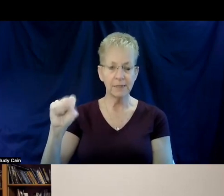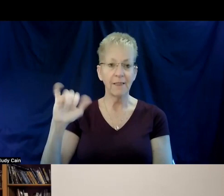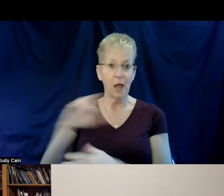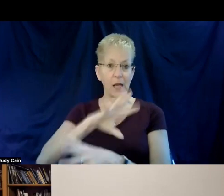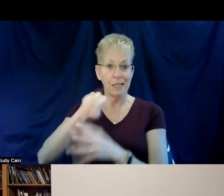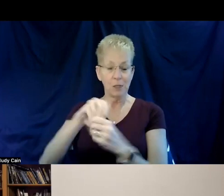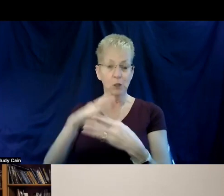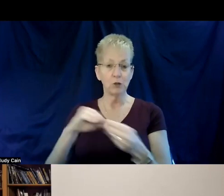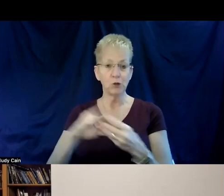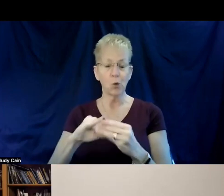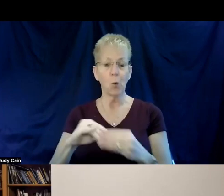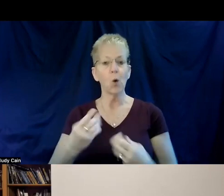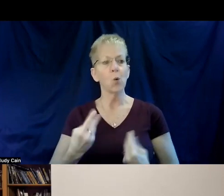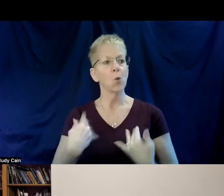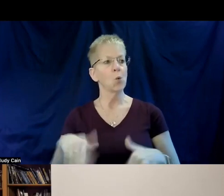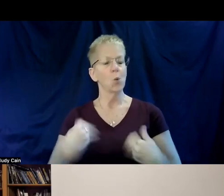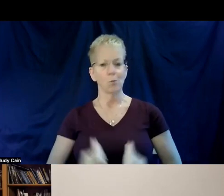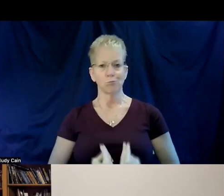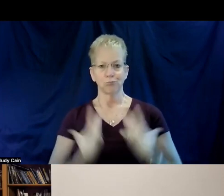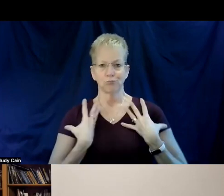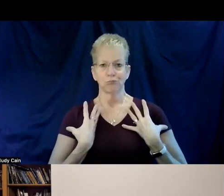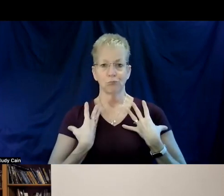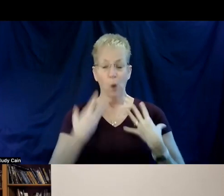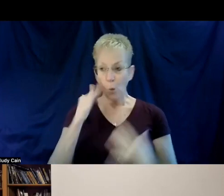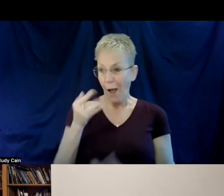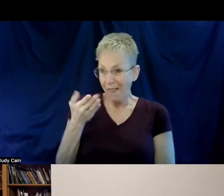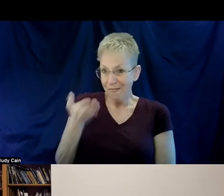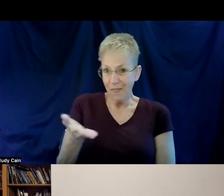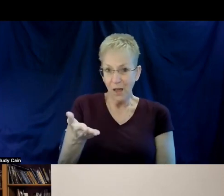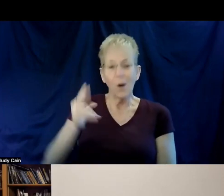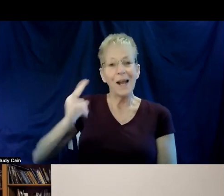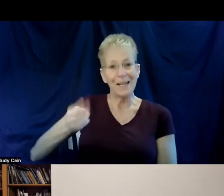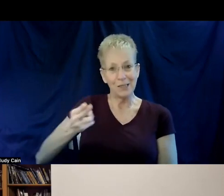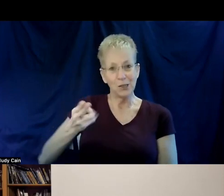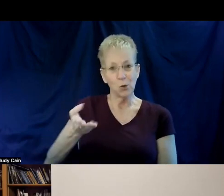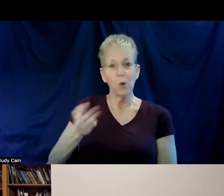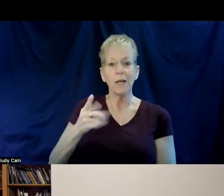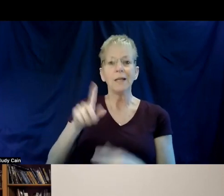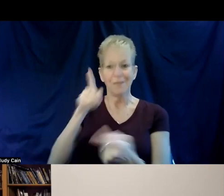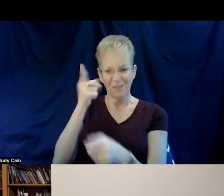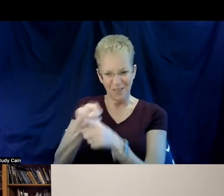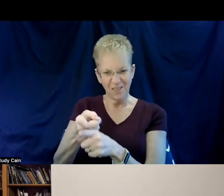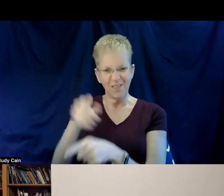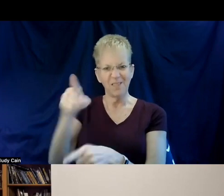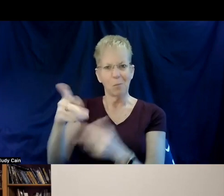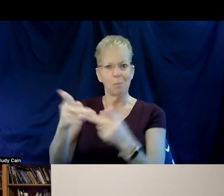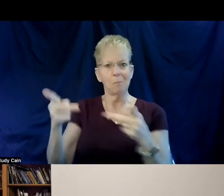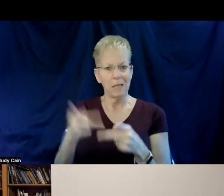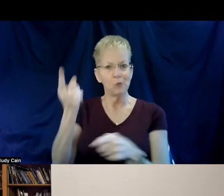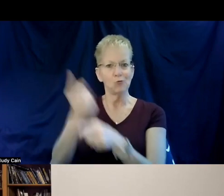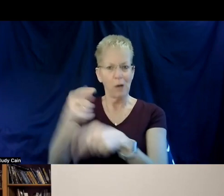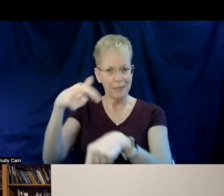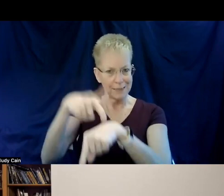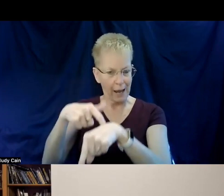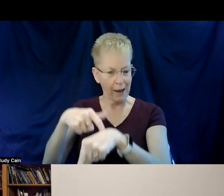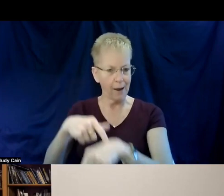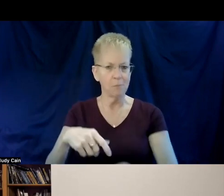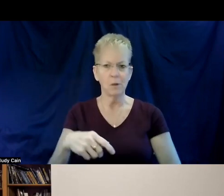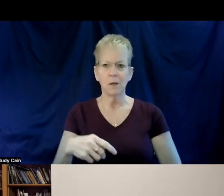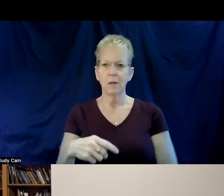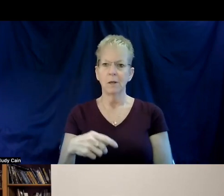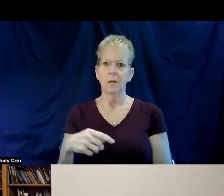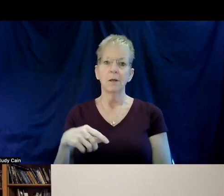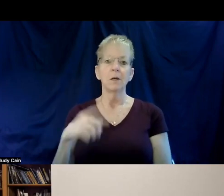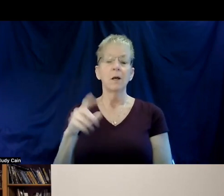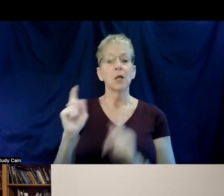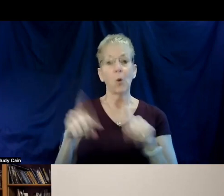way that they're only going to be there because historically they would have been during that time and in that place. The idea of going to Cuba and